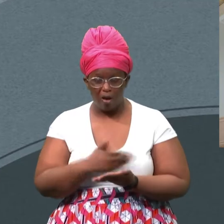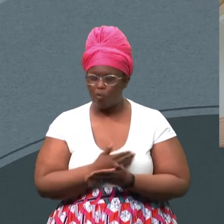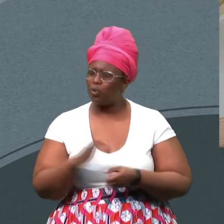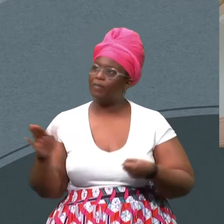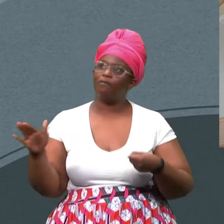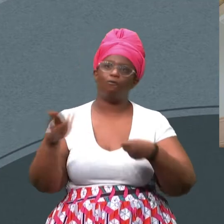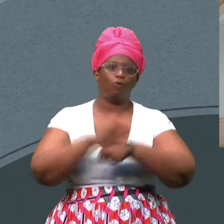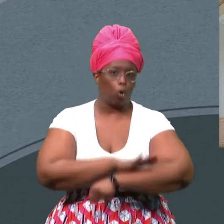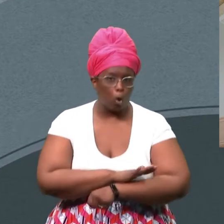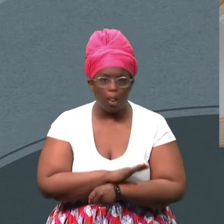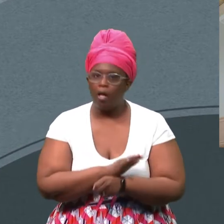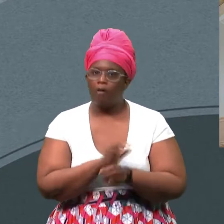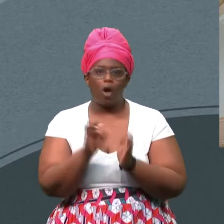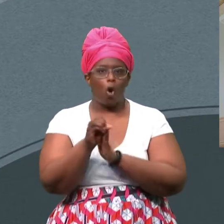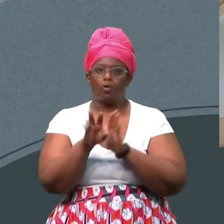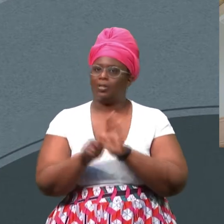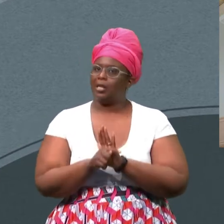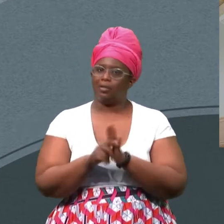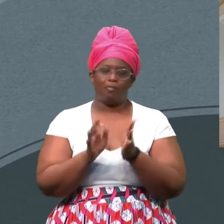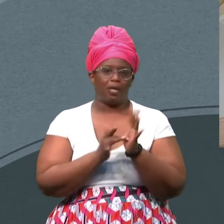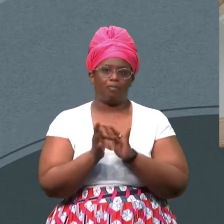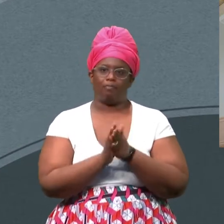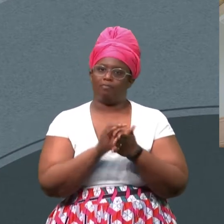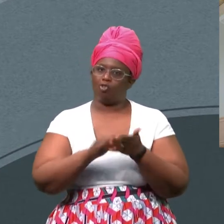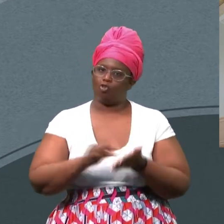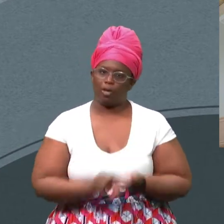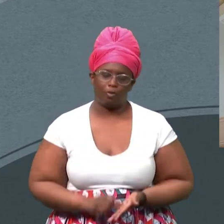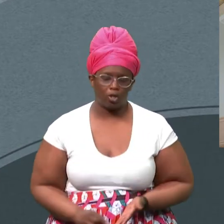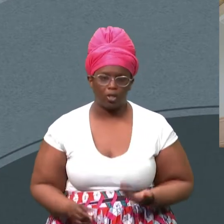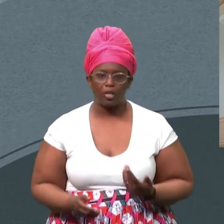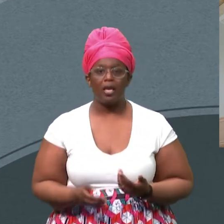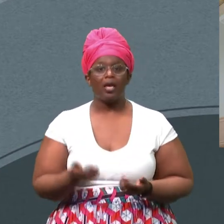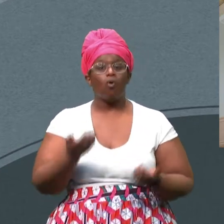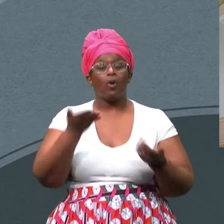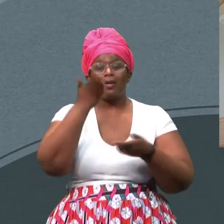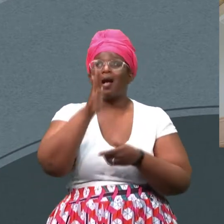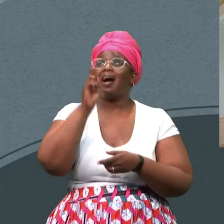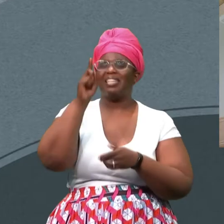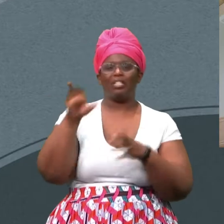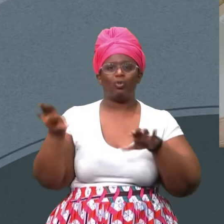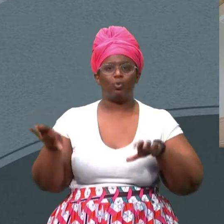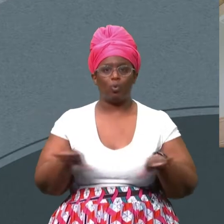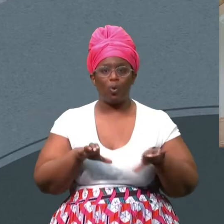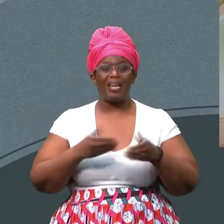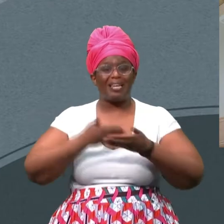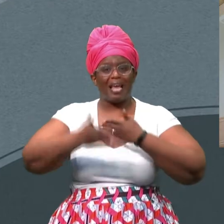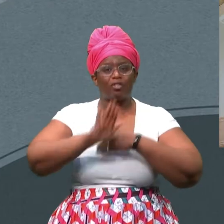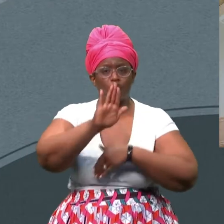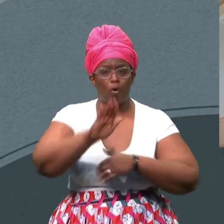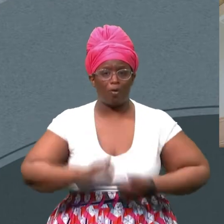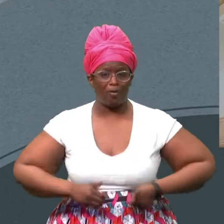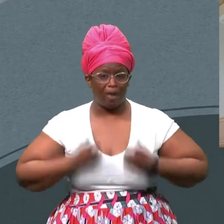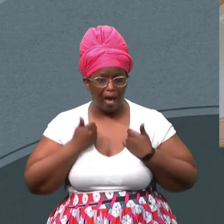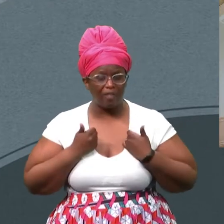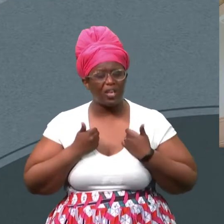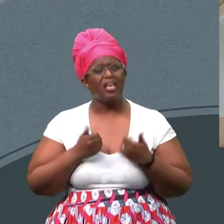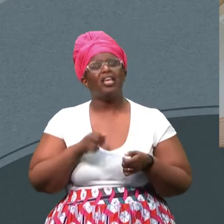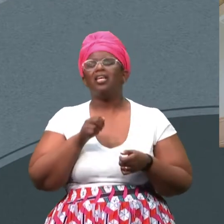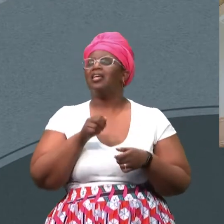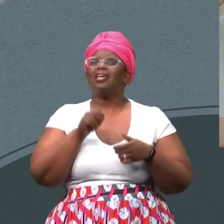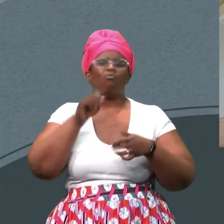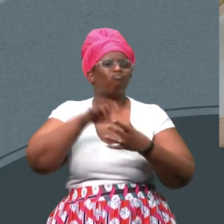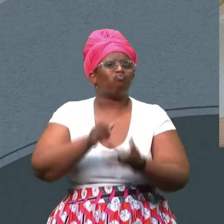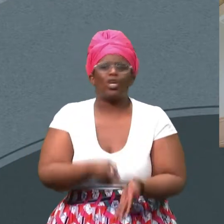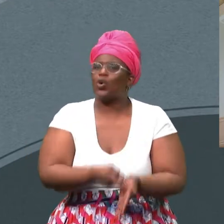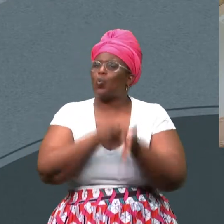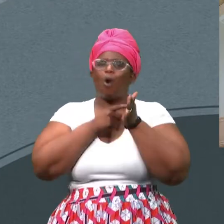next in your life is not going to happen unless your life is saturated with the word. And I'm hearing the Lord say to us, whether it's